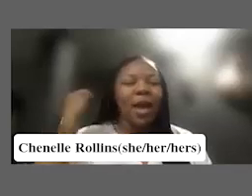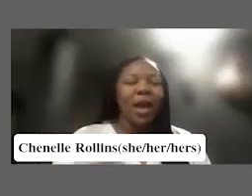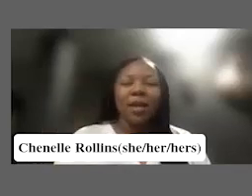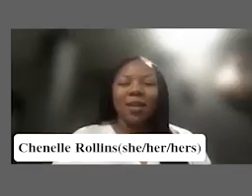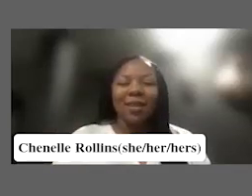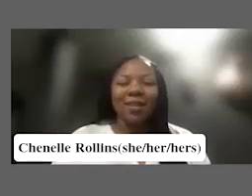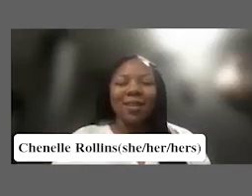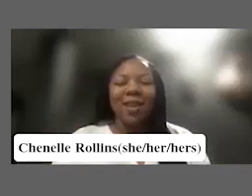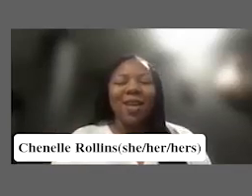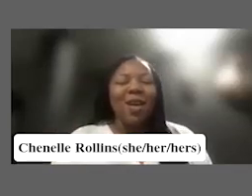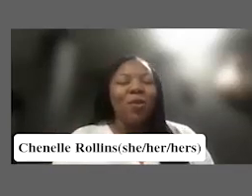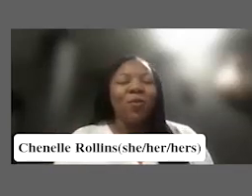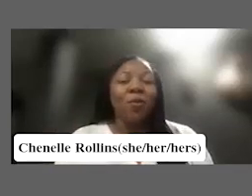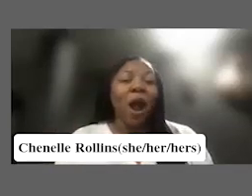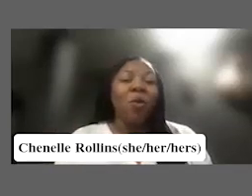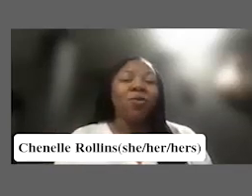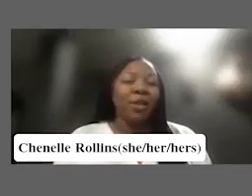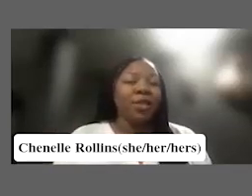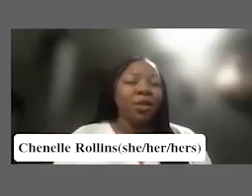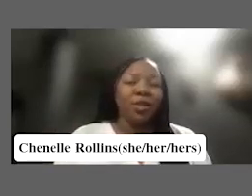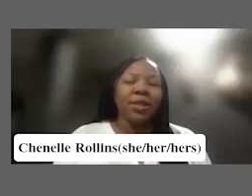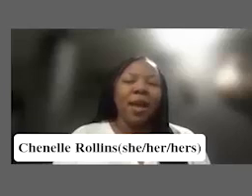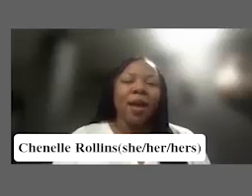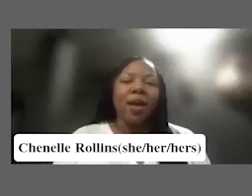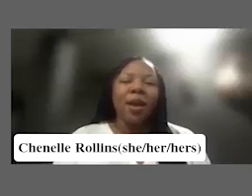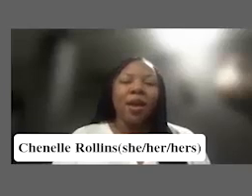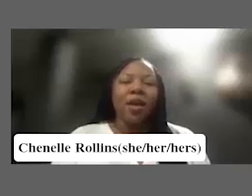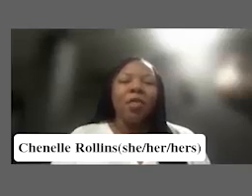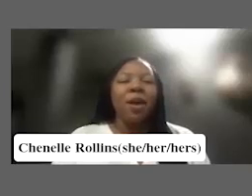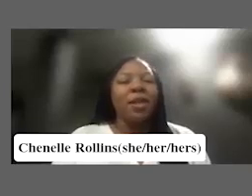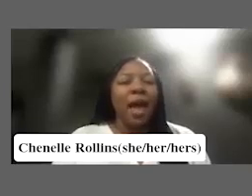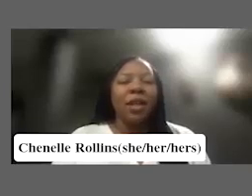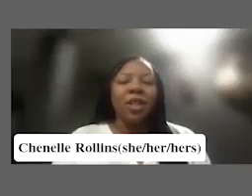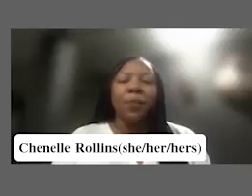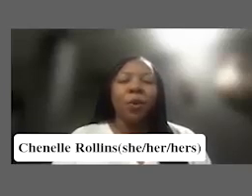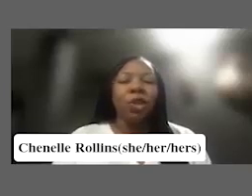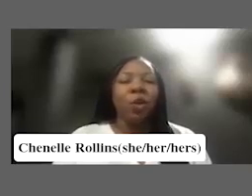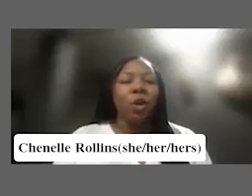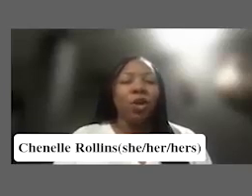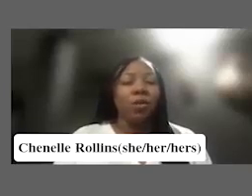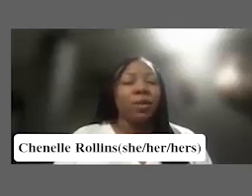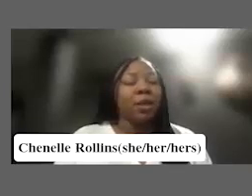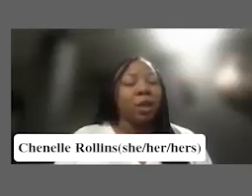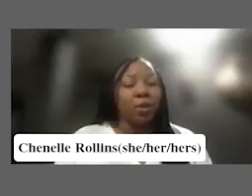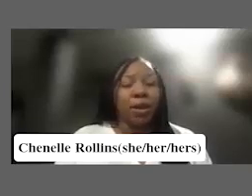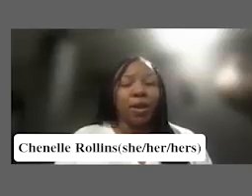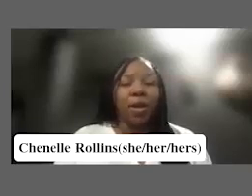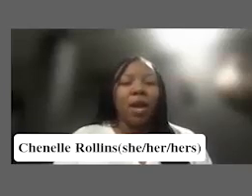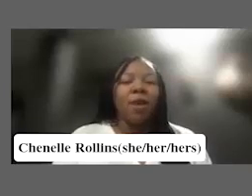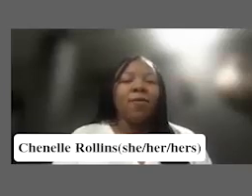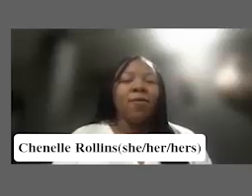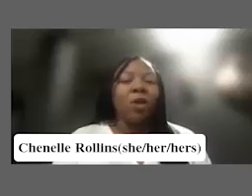Next slide. For our research design, the methodology approach that we used